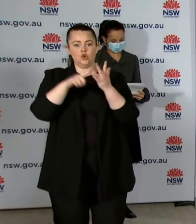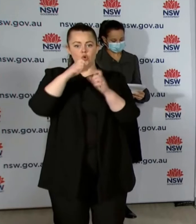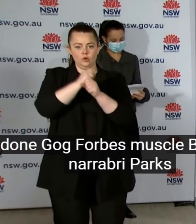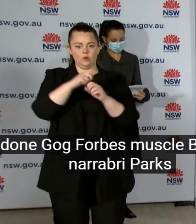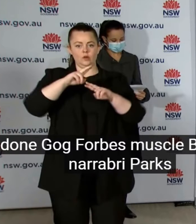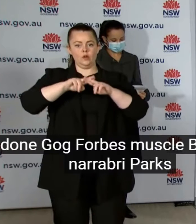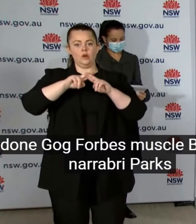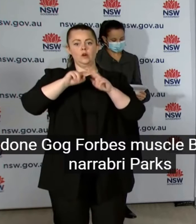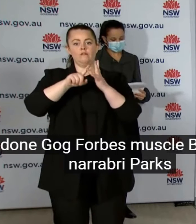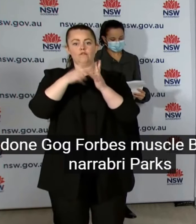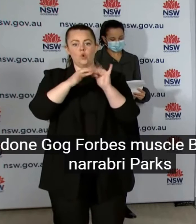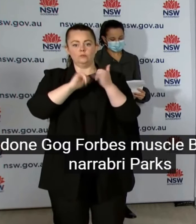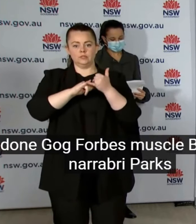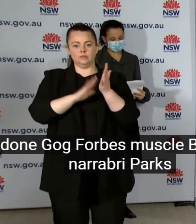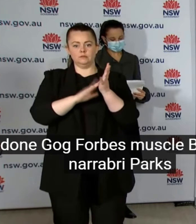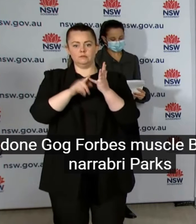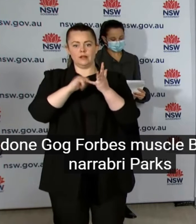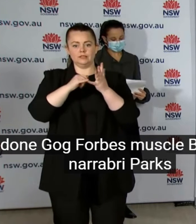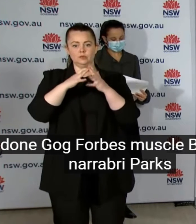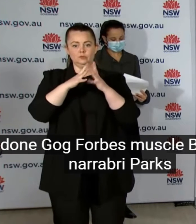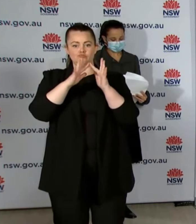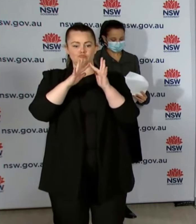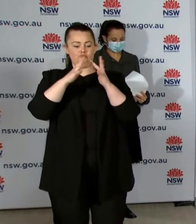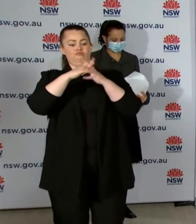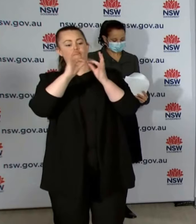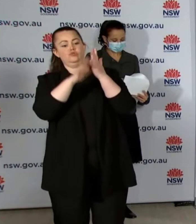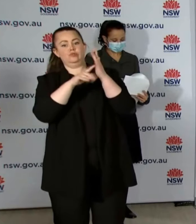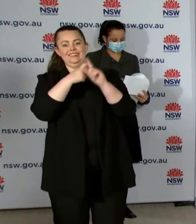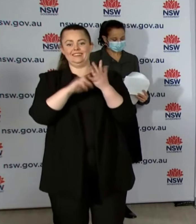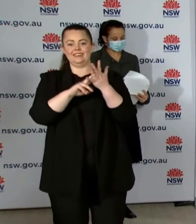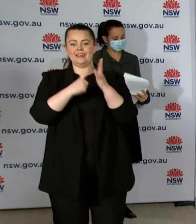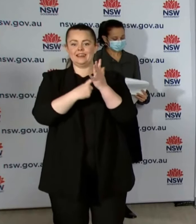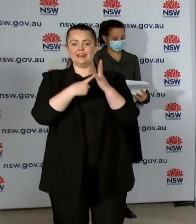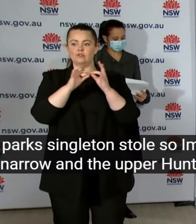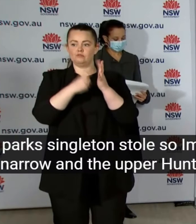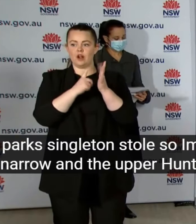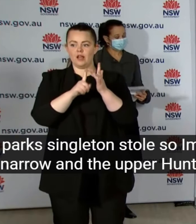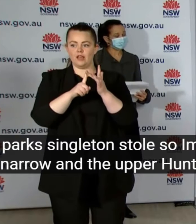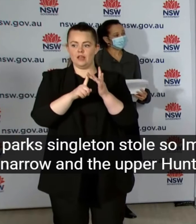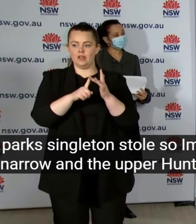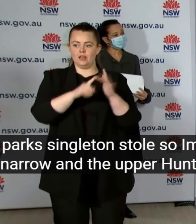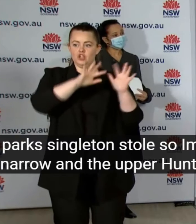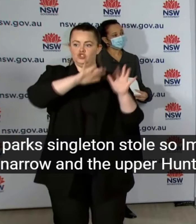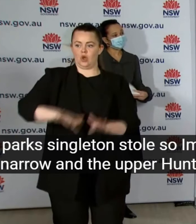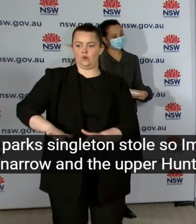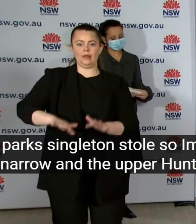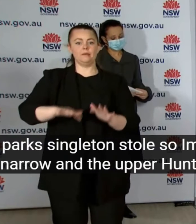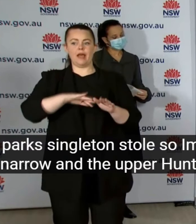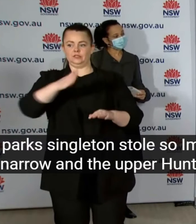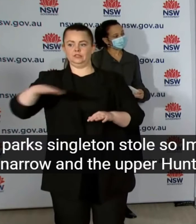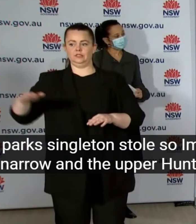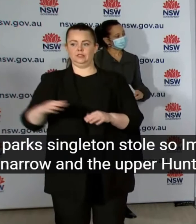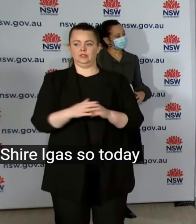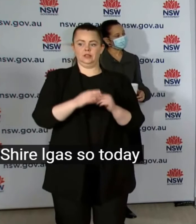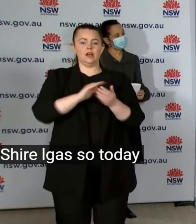Muswellbrook, Narrabri, Parks, Singleton, Snowy Monero and the Upper Hunter Shire LGAs. So today, good news